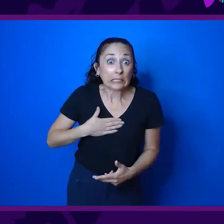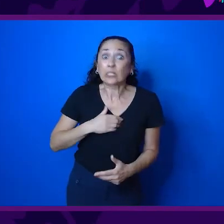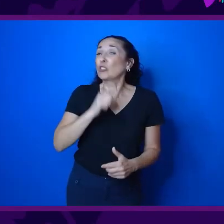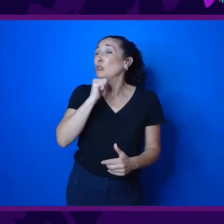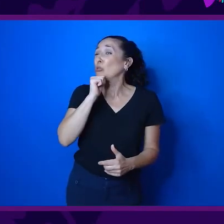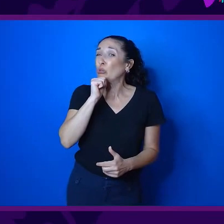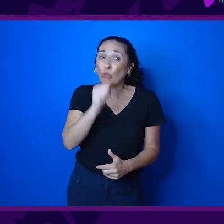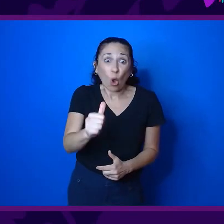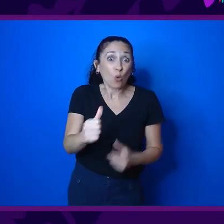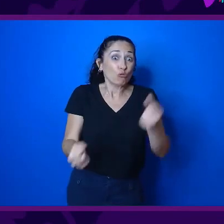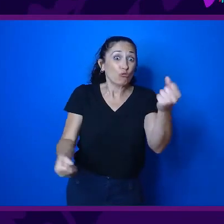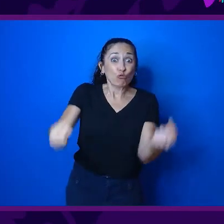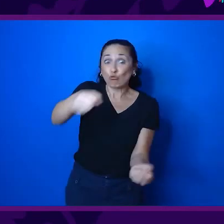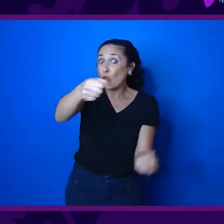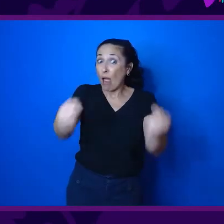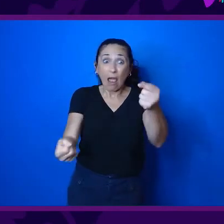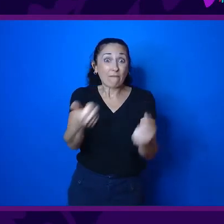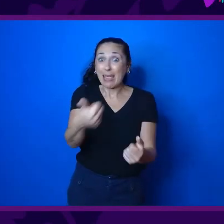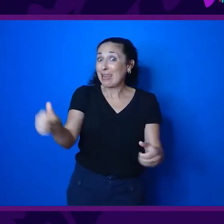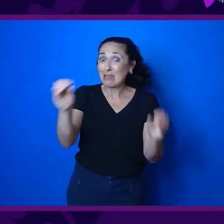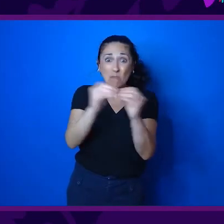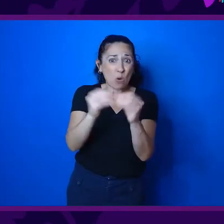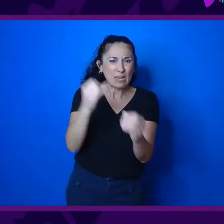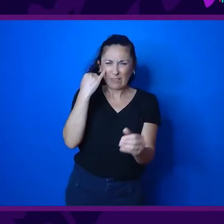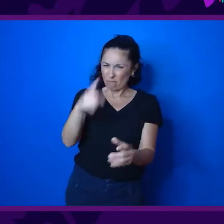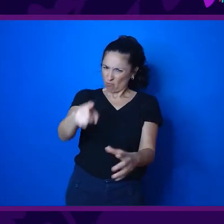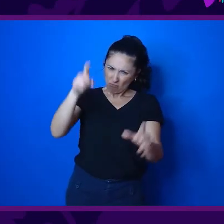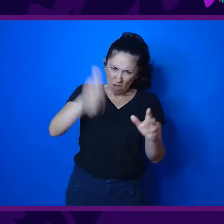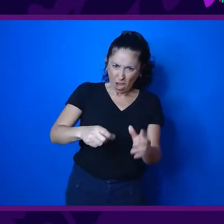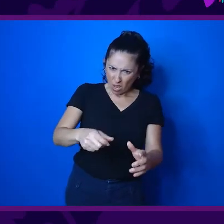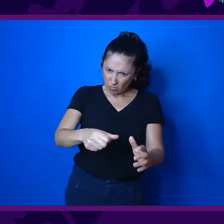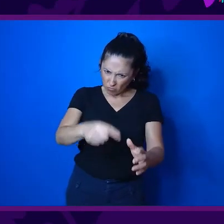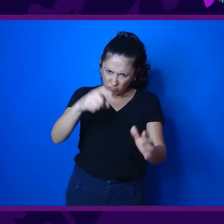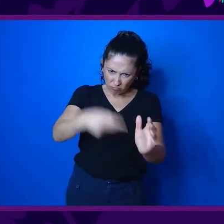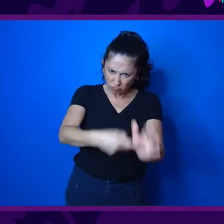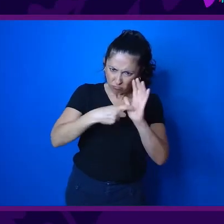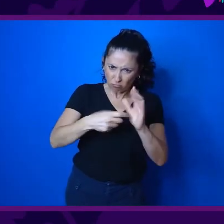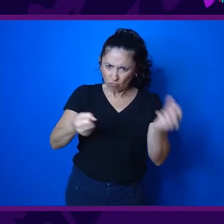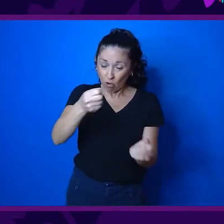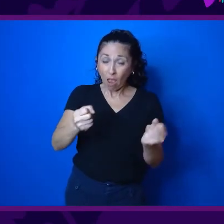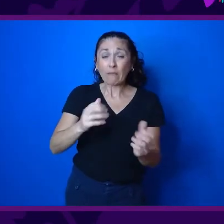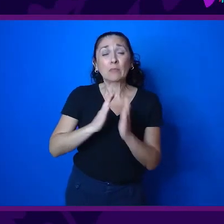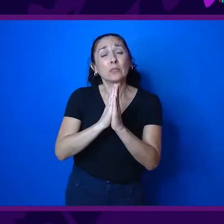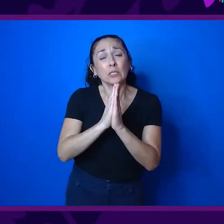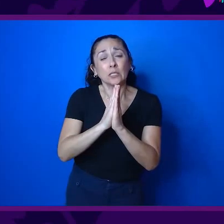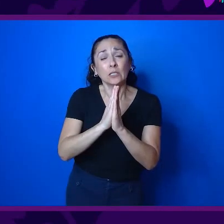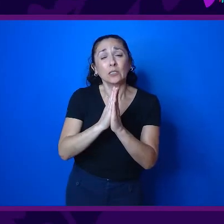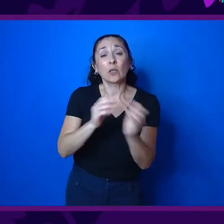drive again. And if you insist on driving, at least do us the favor and move to Florida.